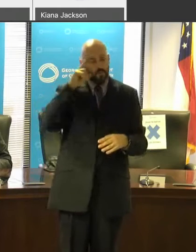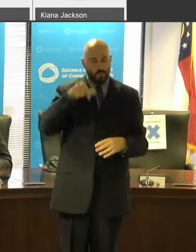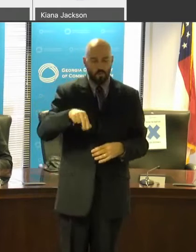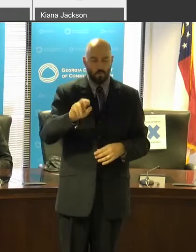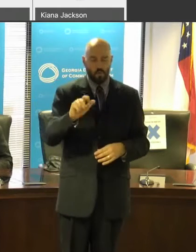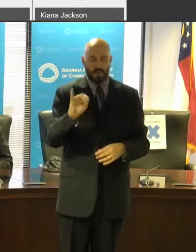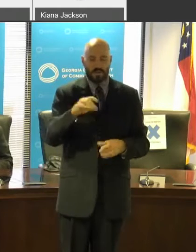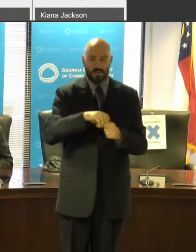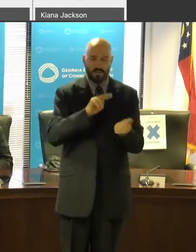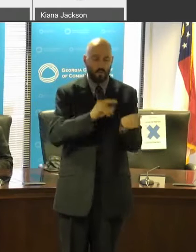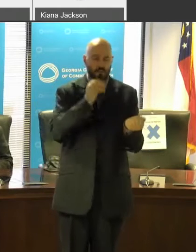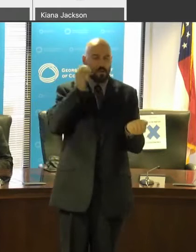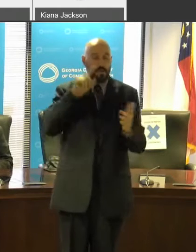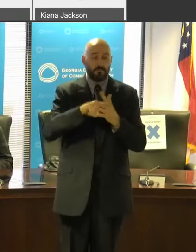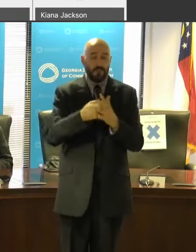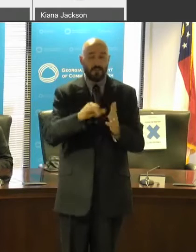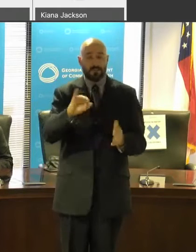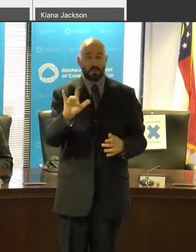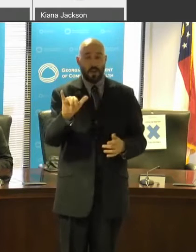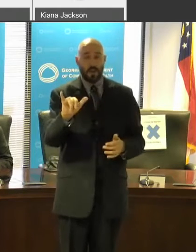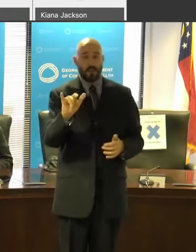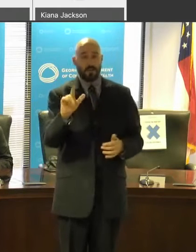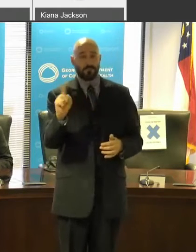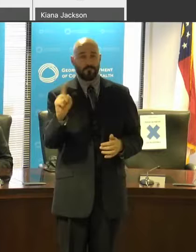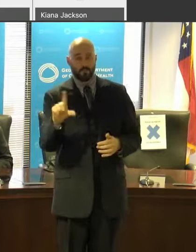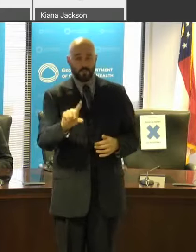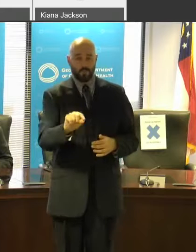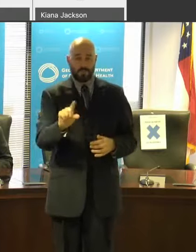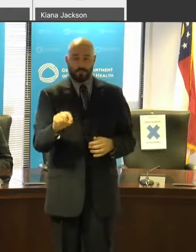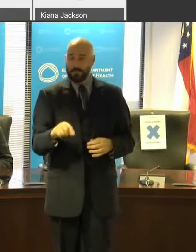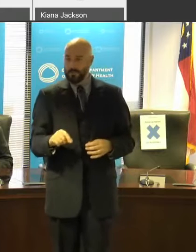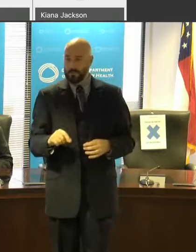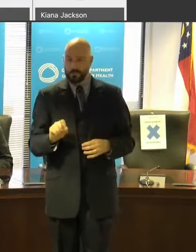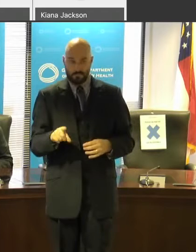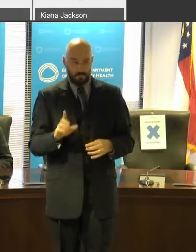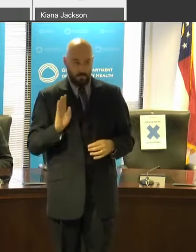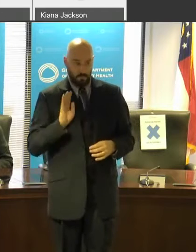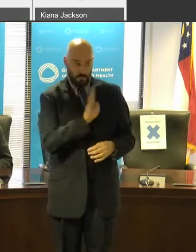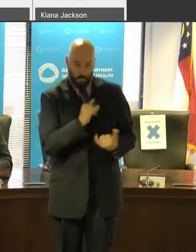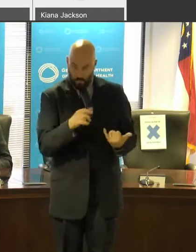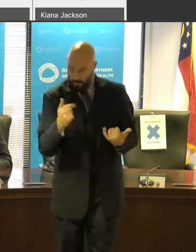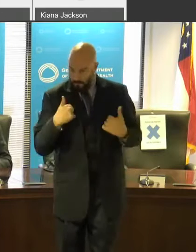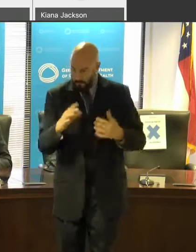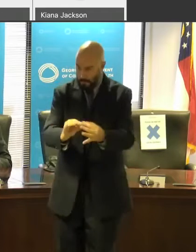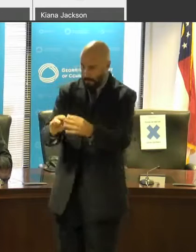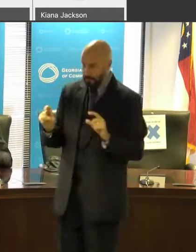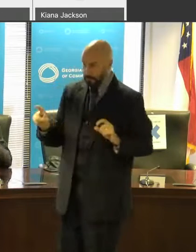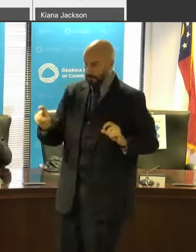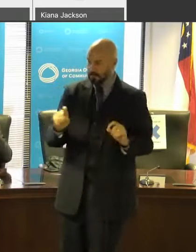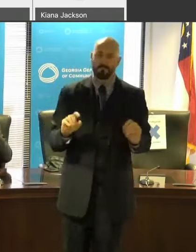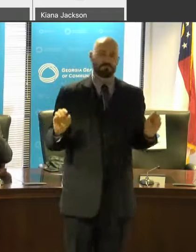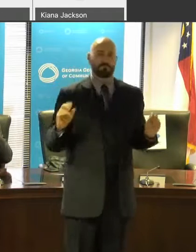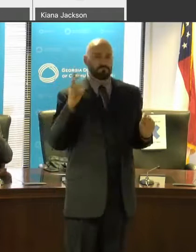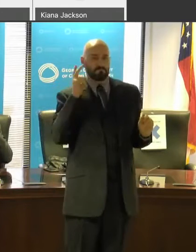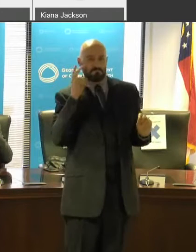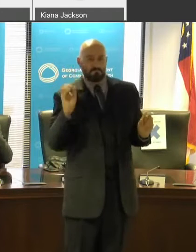Are there questions or comments from the board? Hearing none, and I think, Kim, when you started